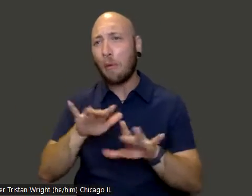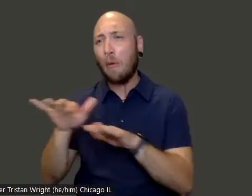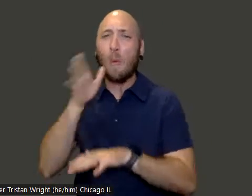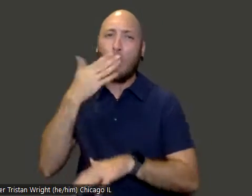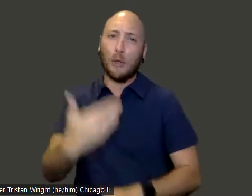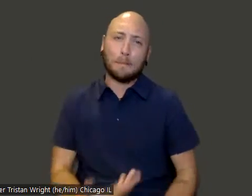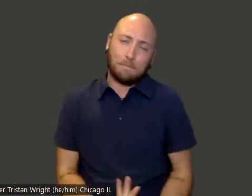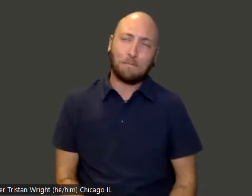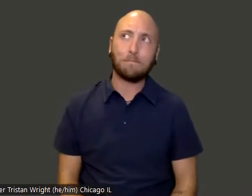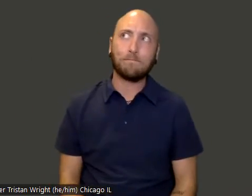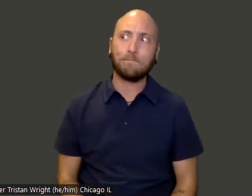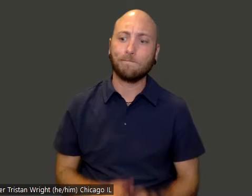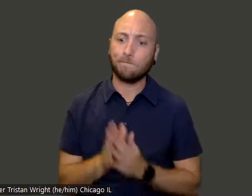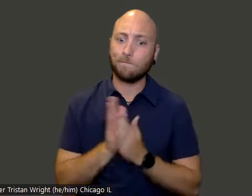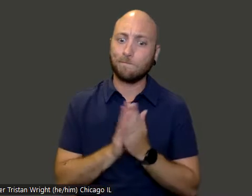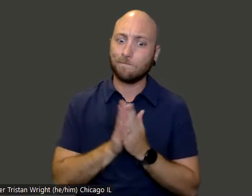Yeah.